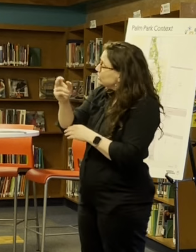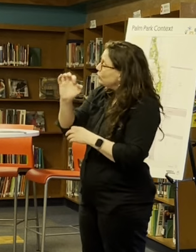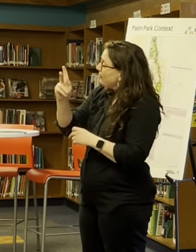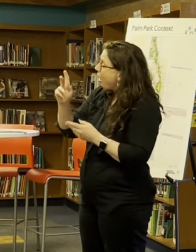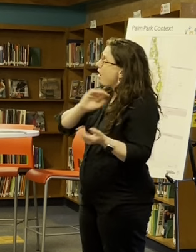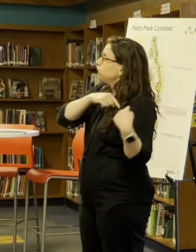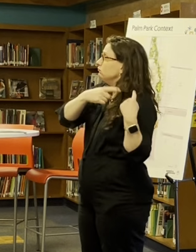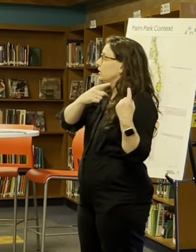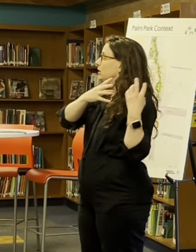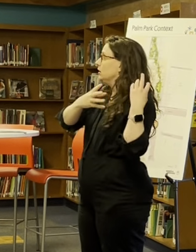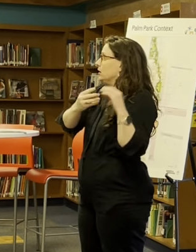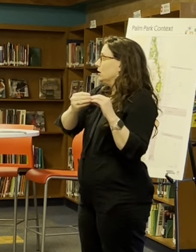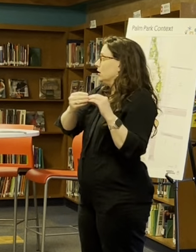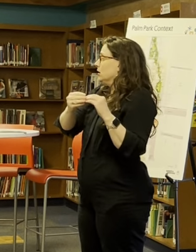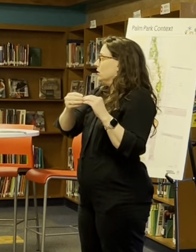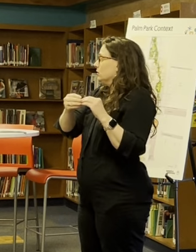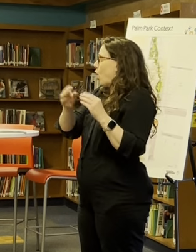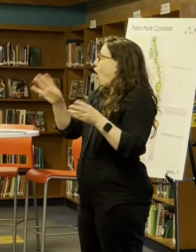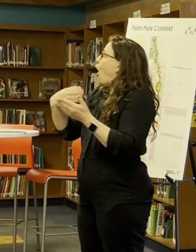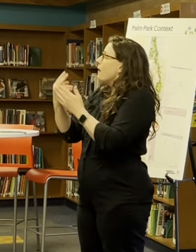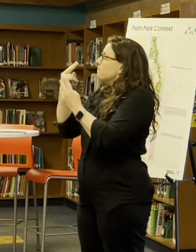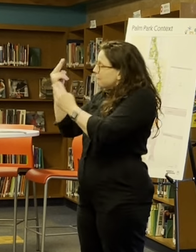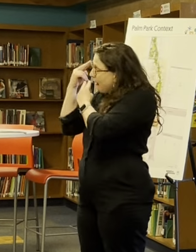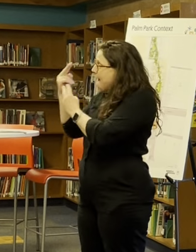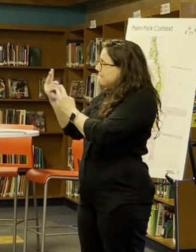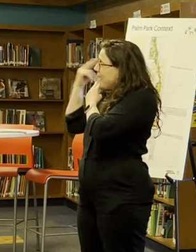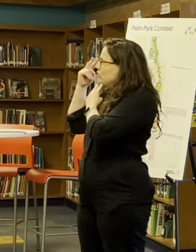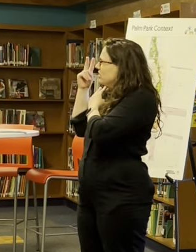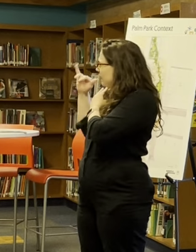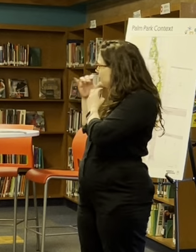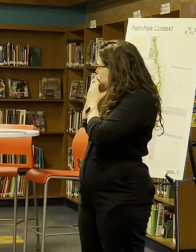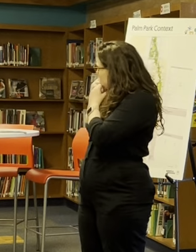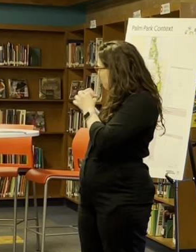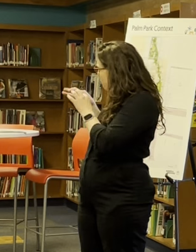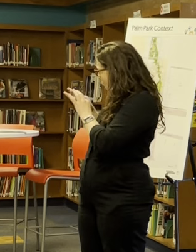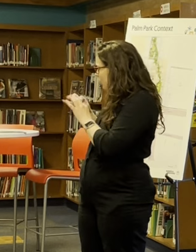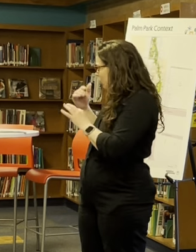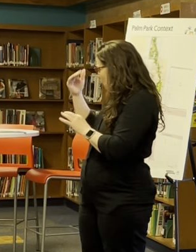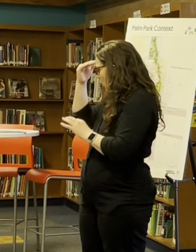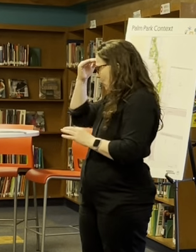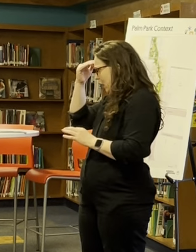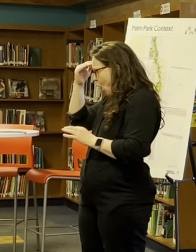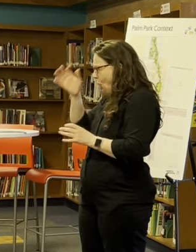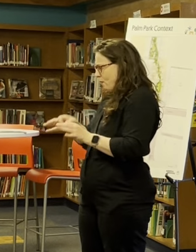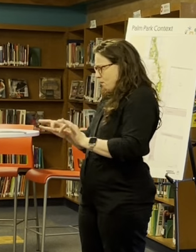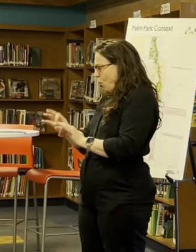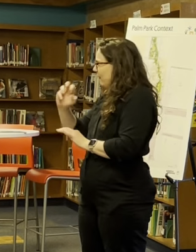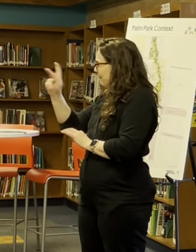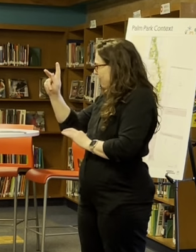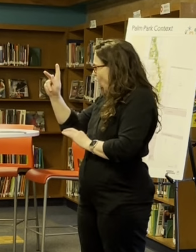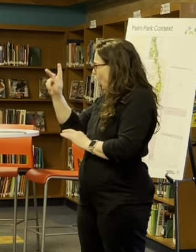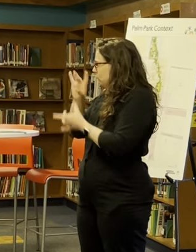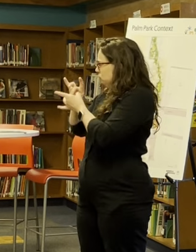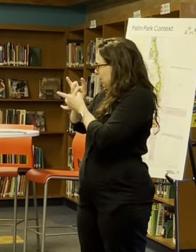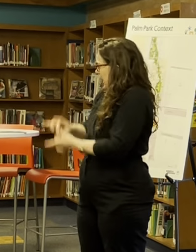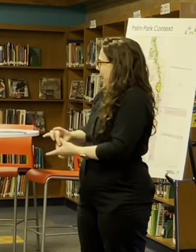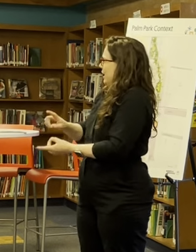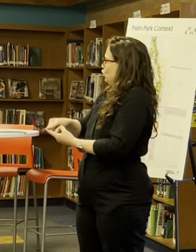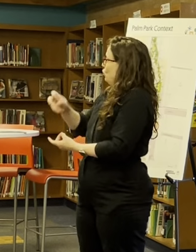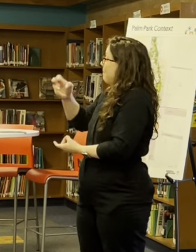community's history and memories, which are very important. We know the importance of the park and its connection to